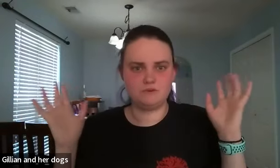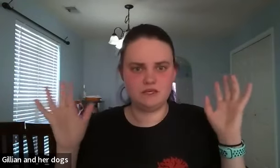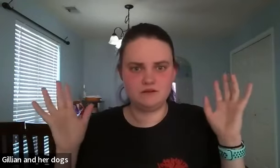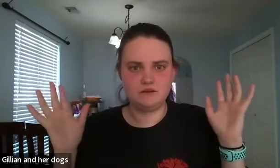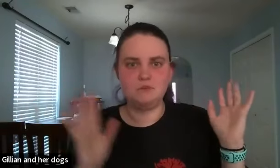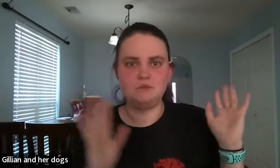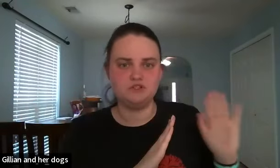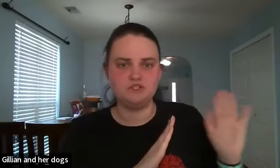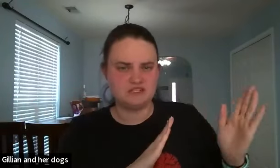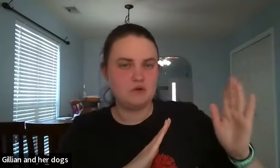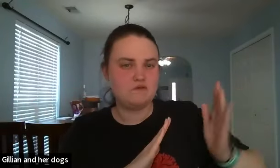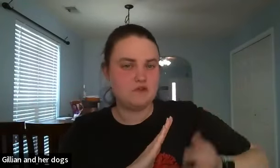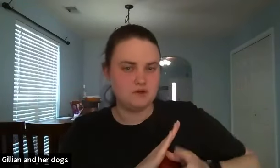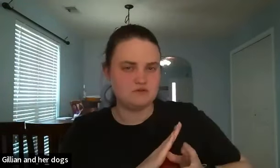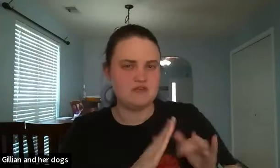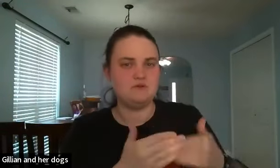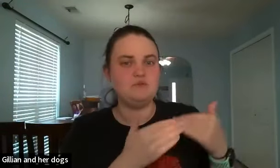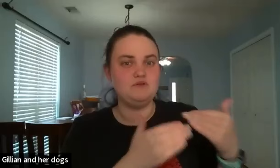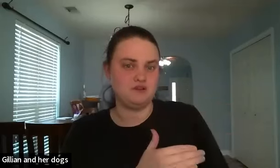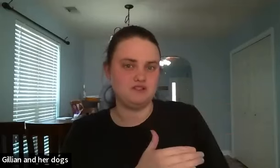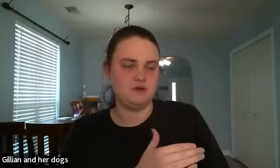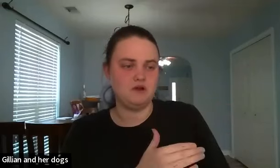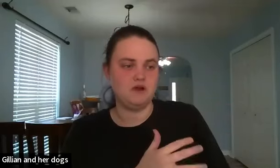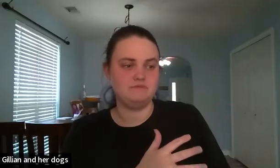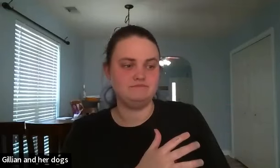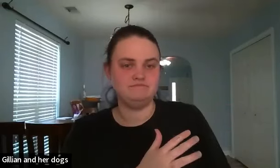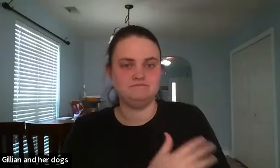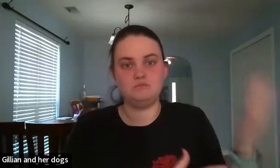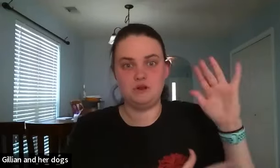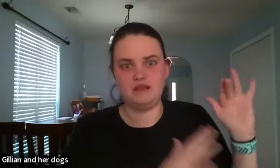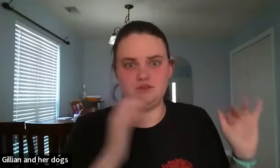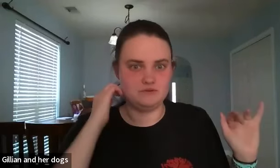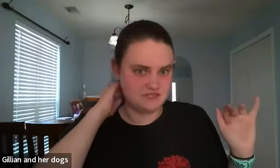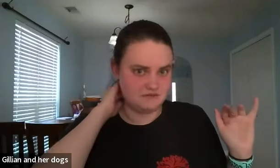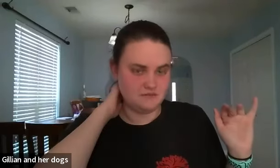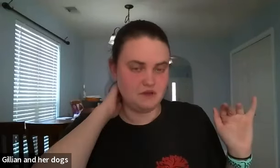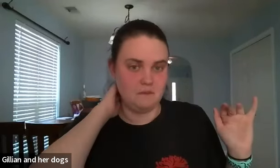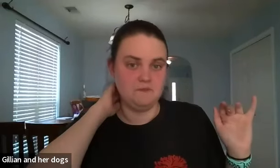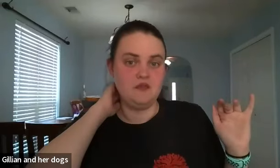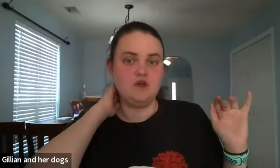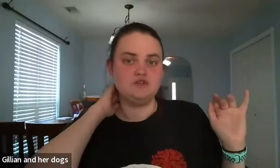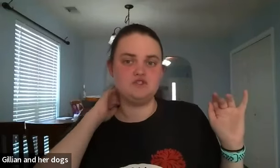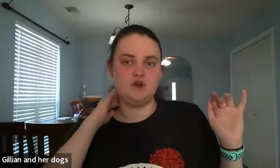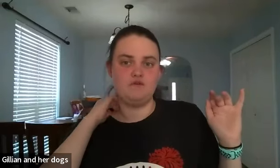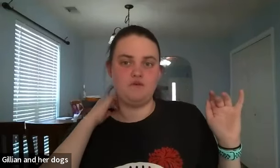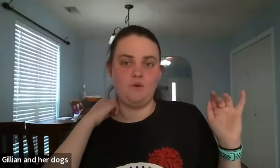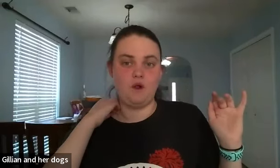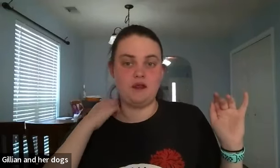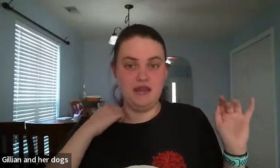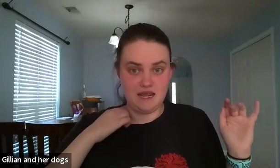would be, but we'll just, let's go over those and then we'll move on to our morning, afternoon stuff. Okay, so for